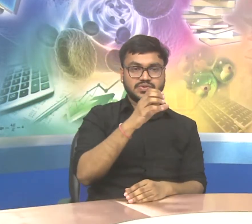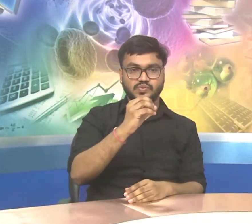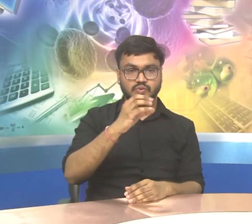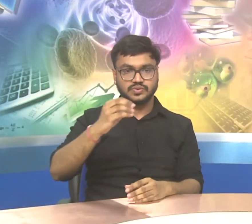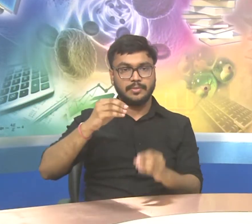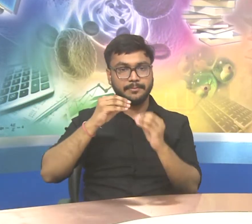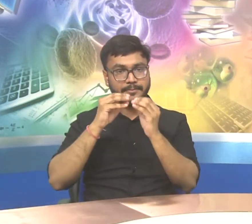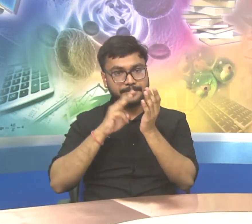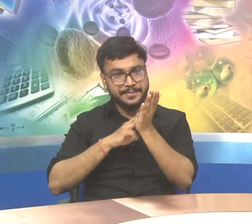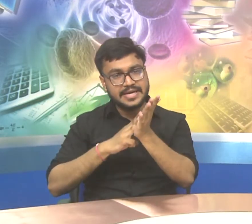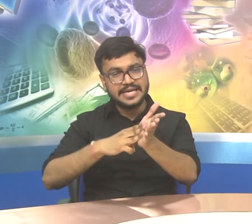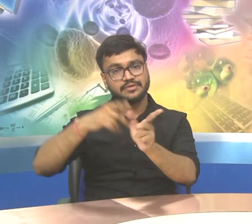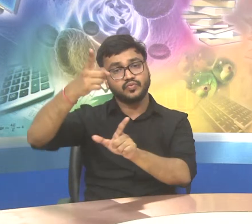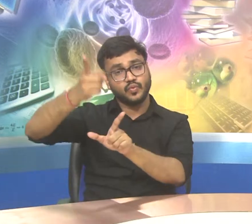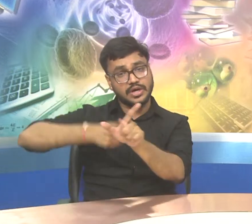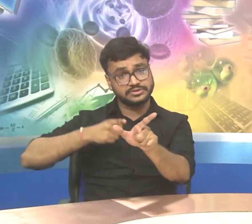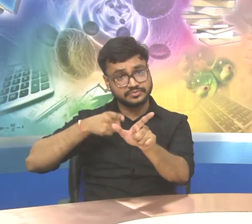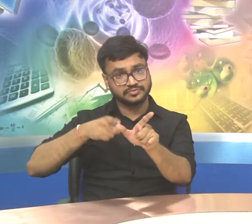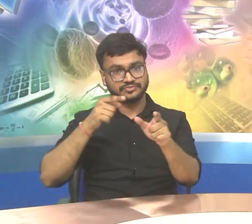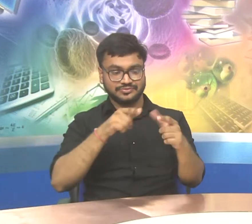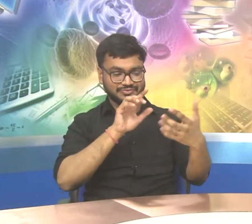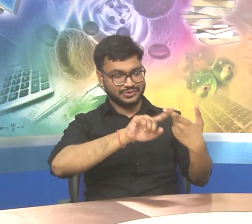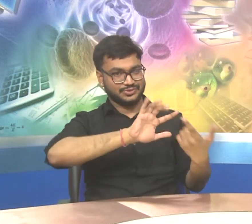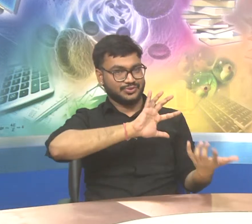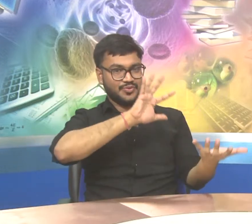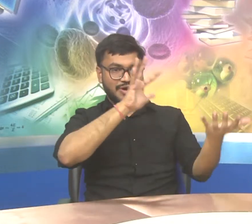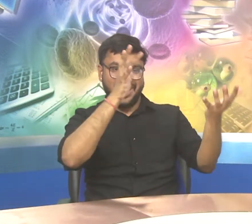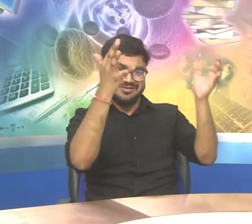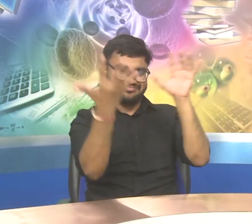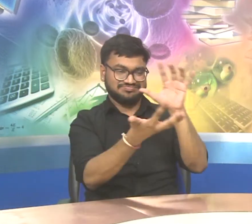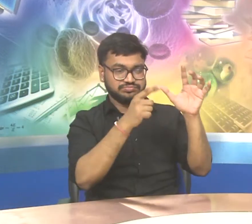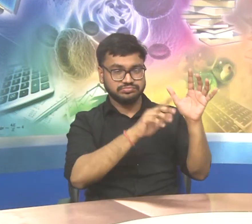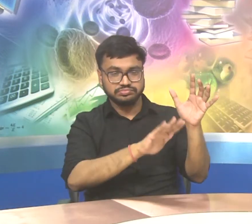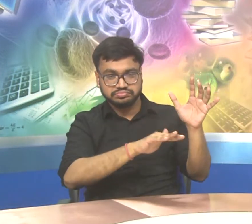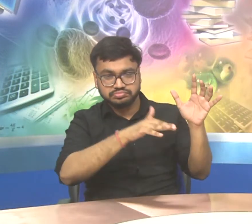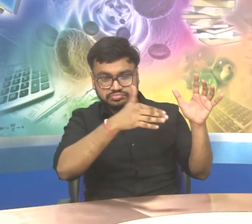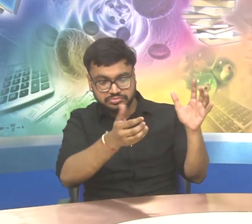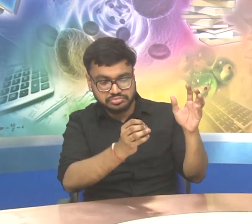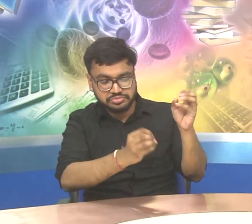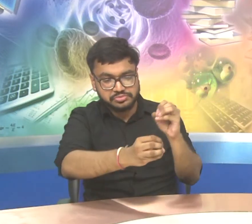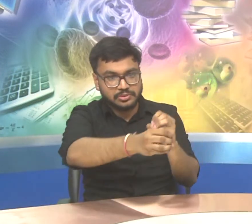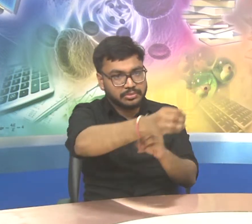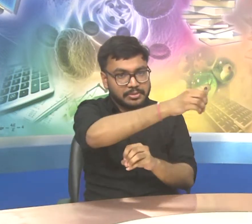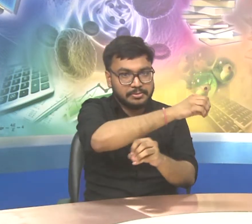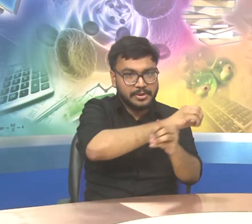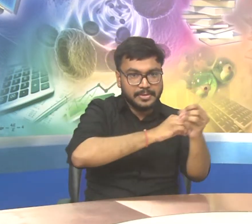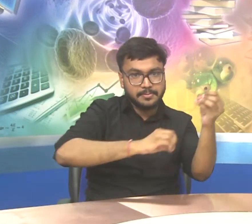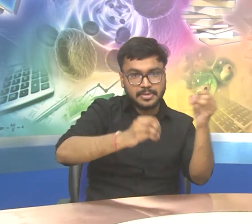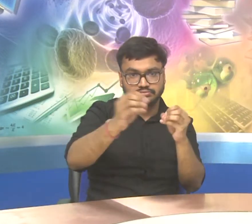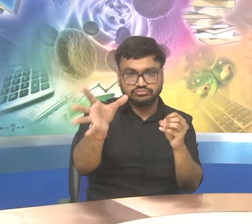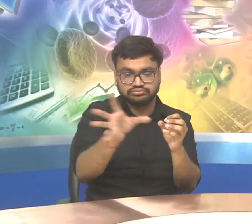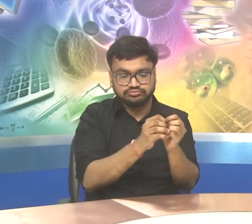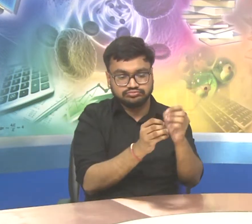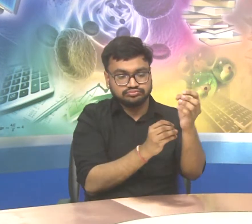For a long time after that, like about 700 million years, Earth